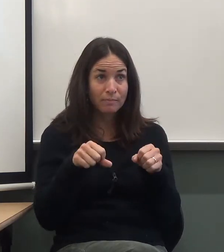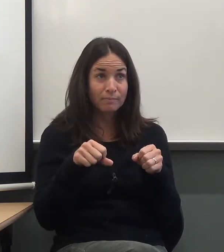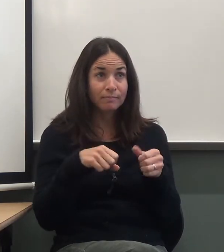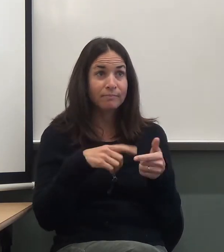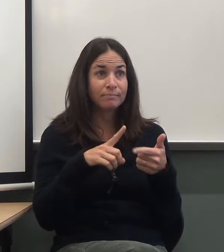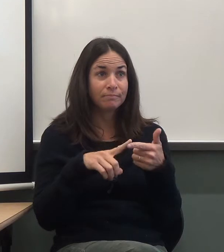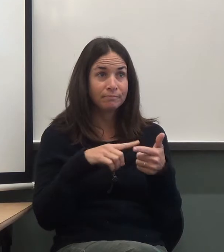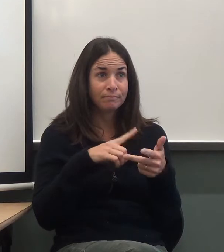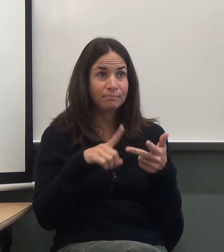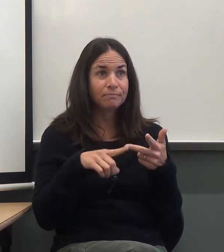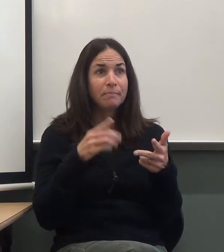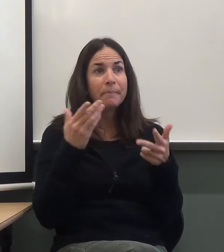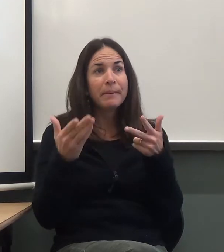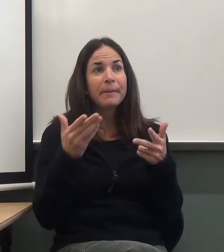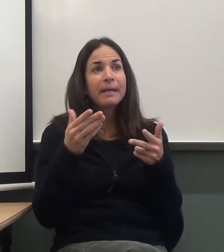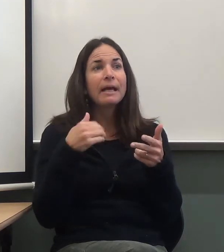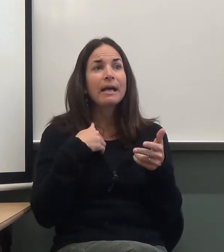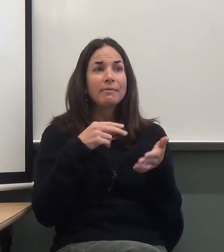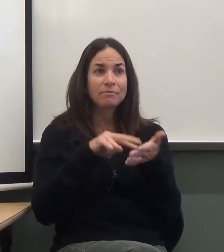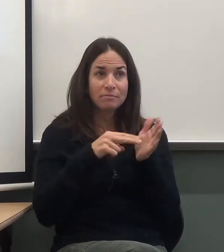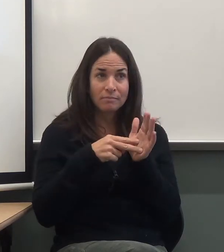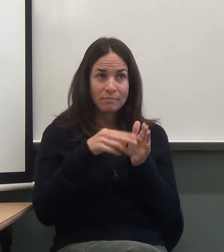It could include definitions.